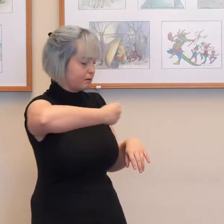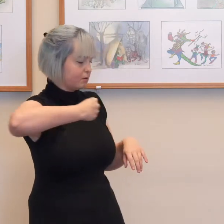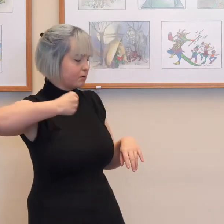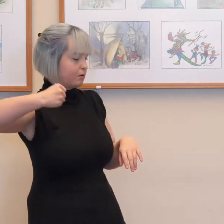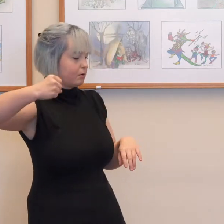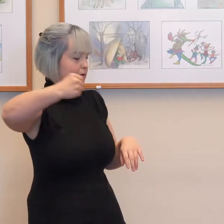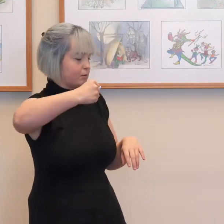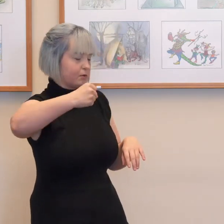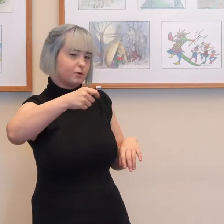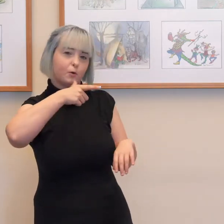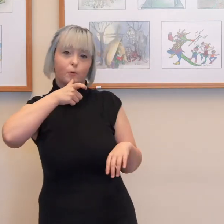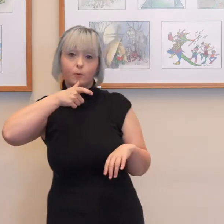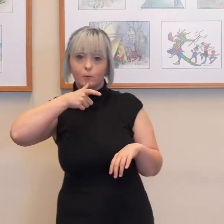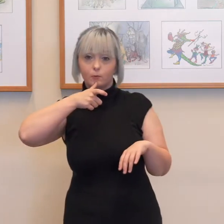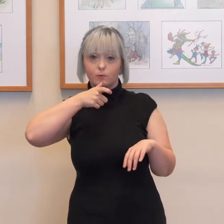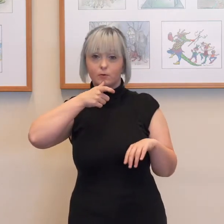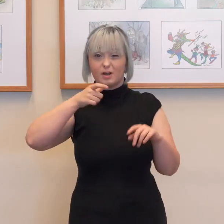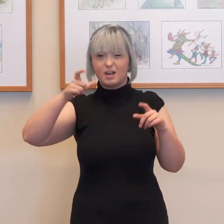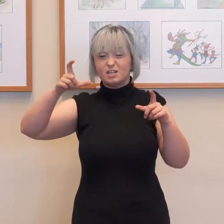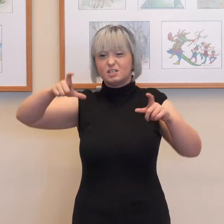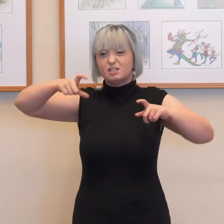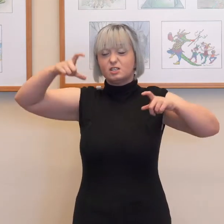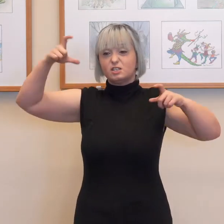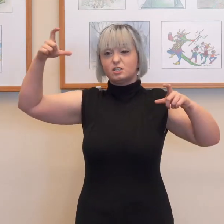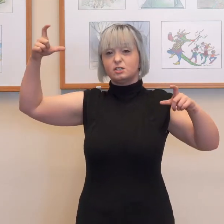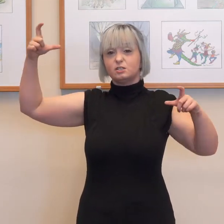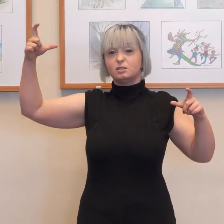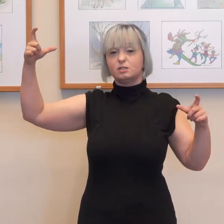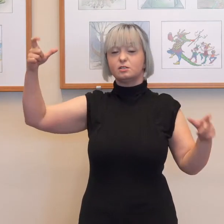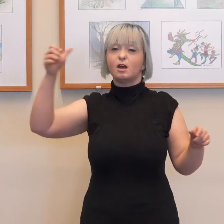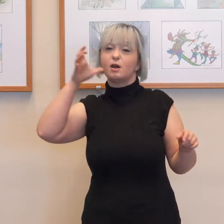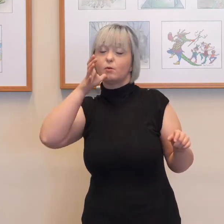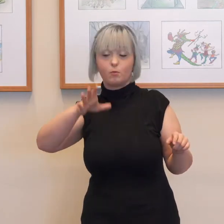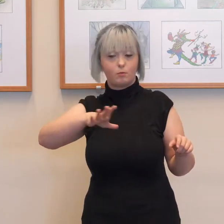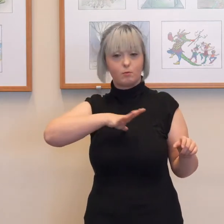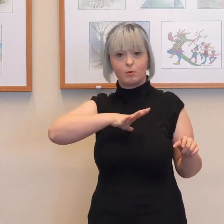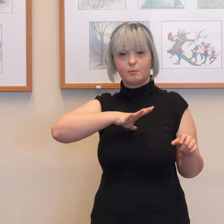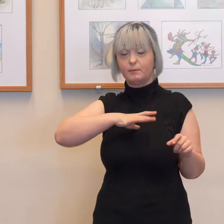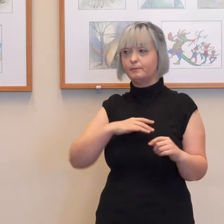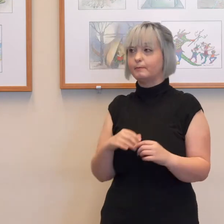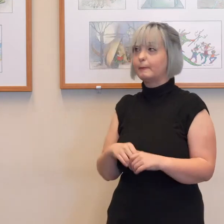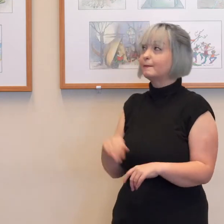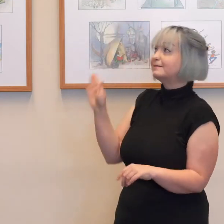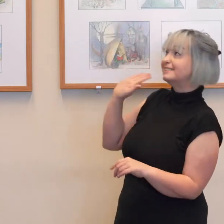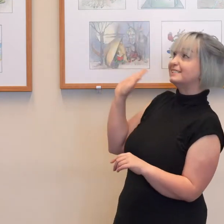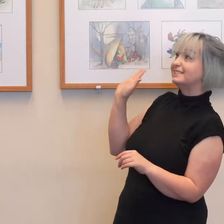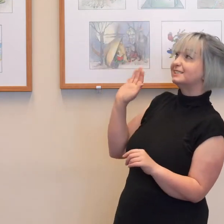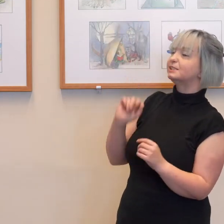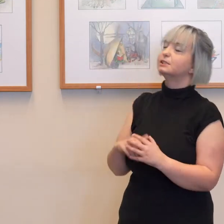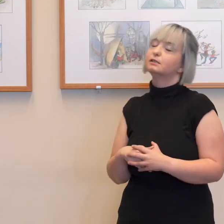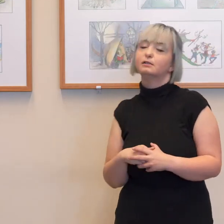And the door opened, and on the other side was a giantess.